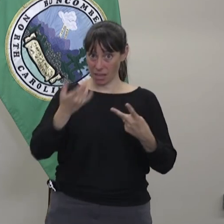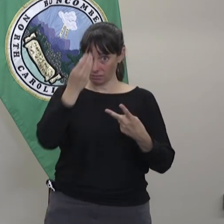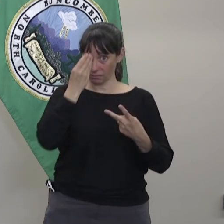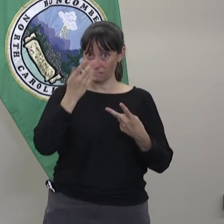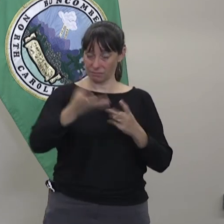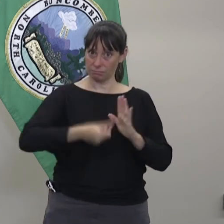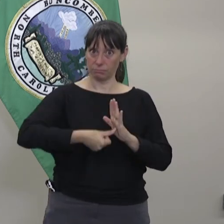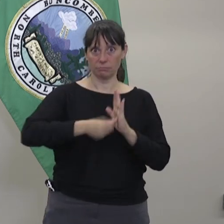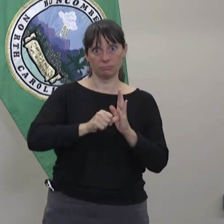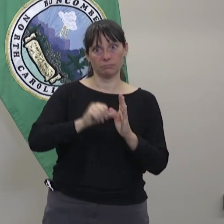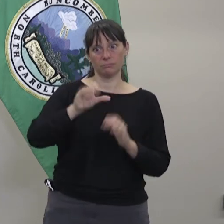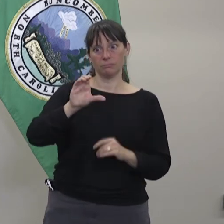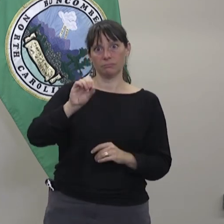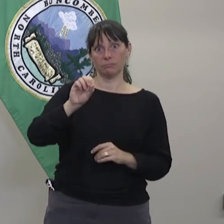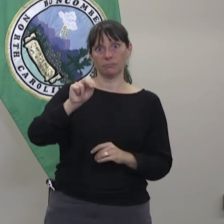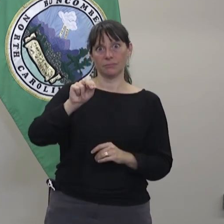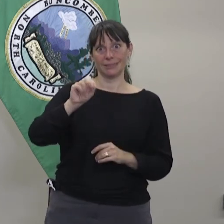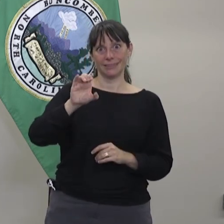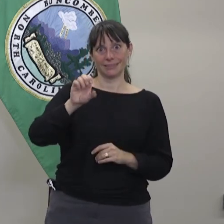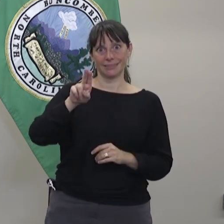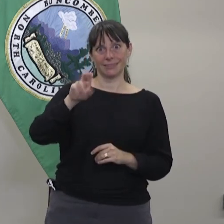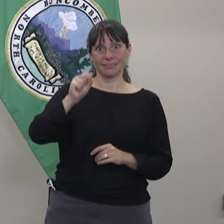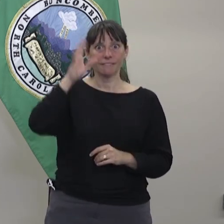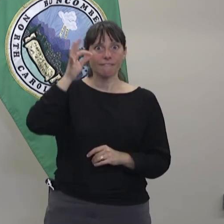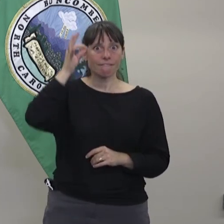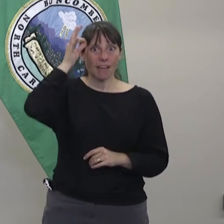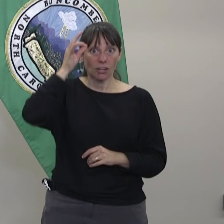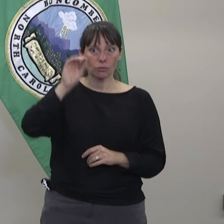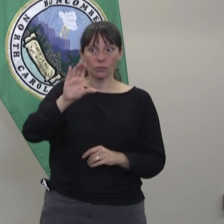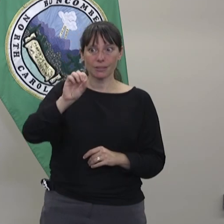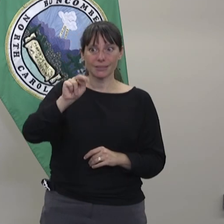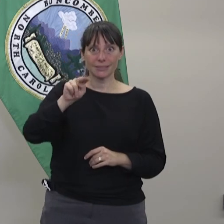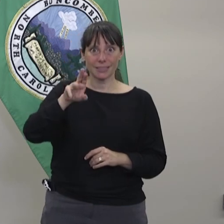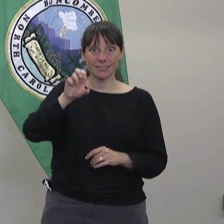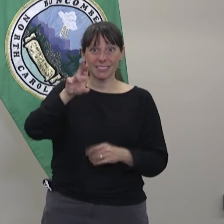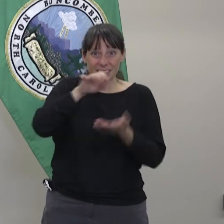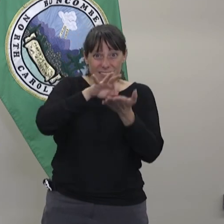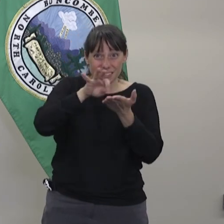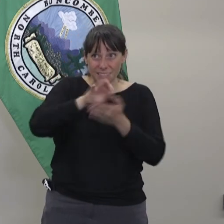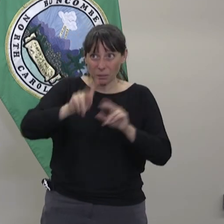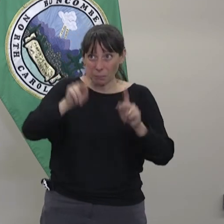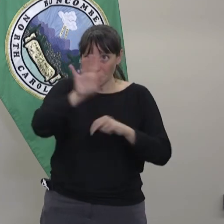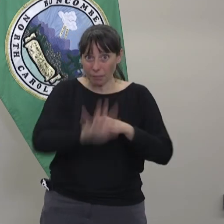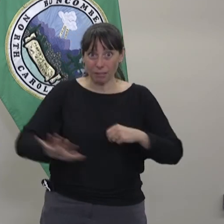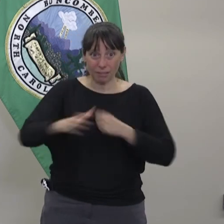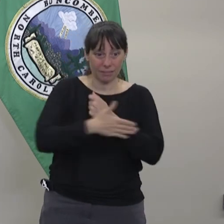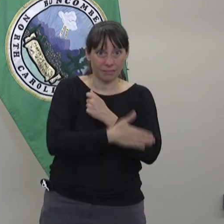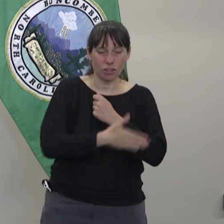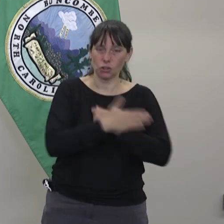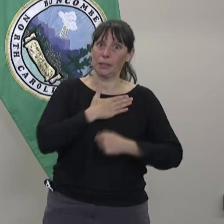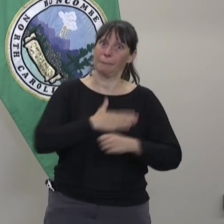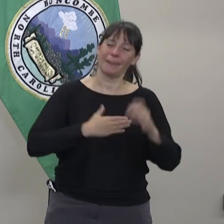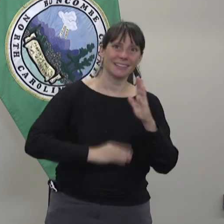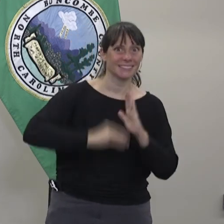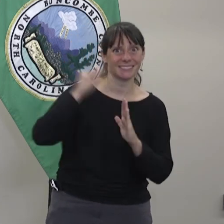not take long, 5 minutes, and you can access the census online at